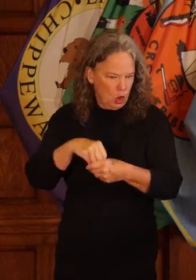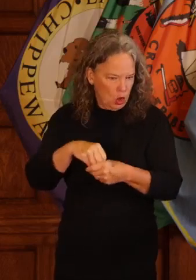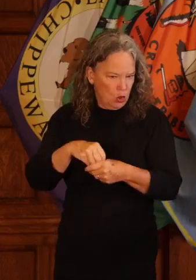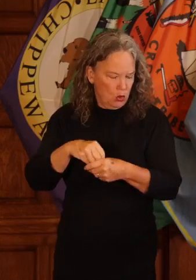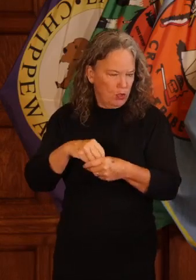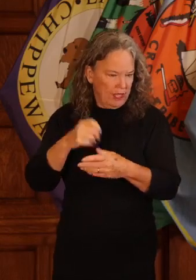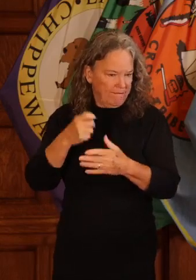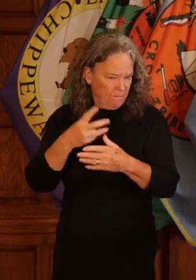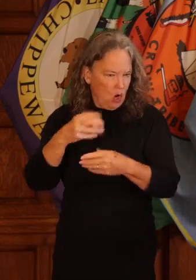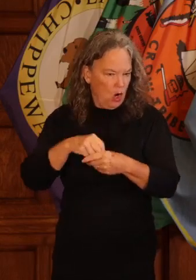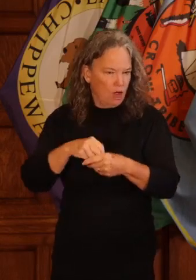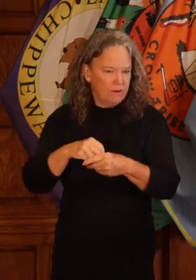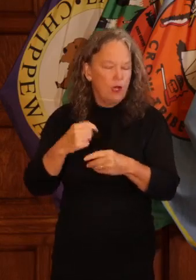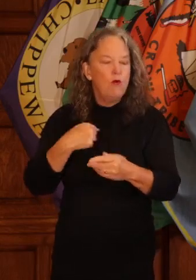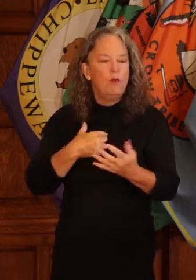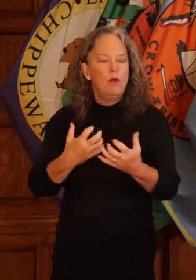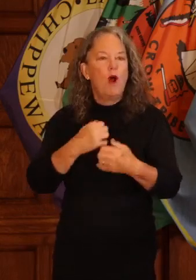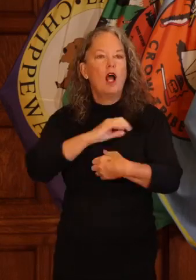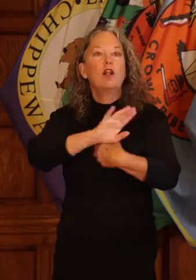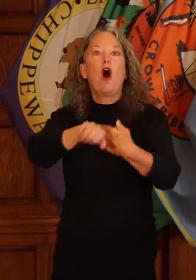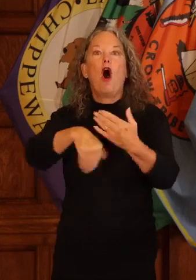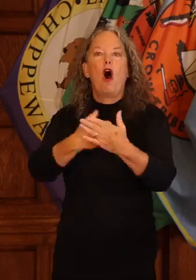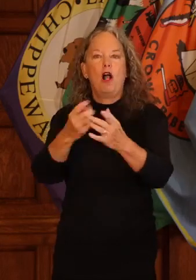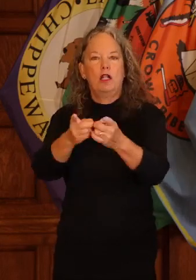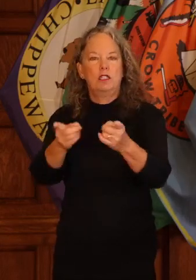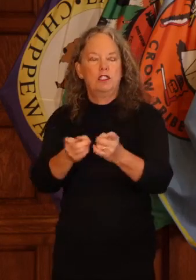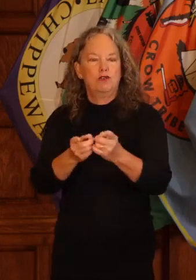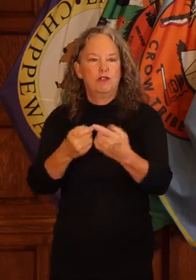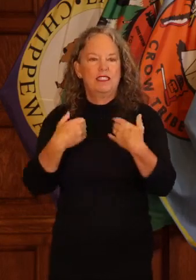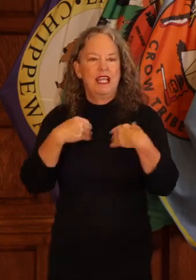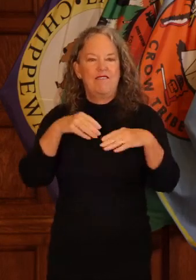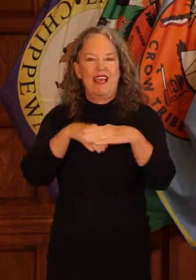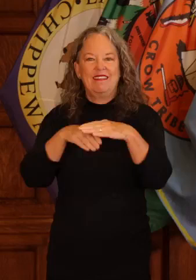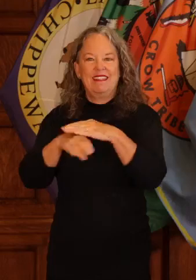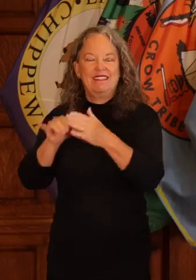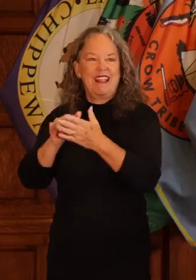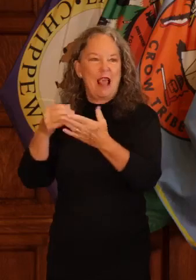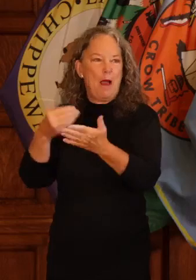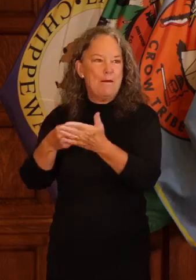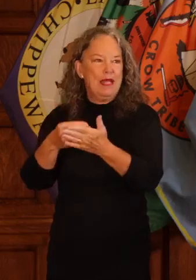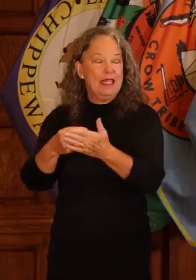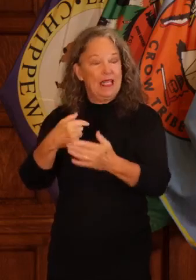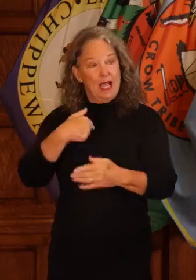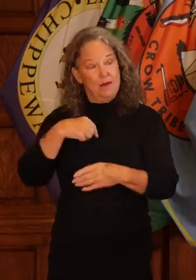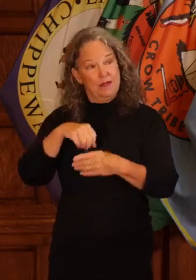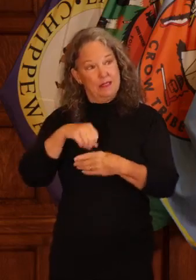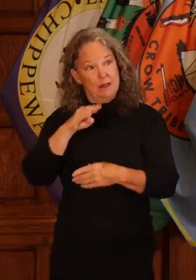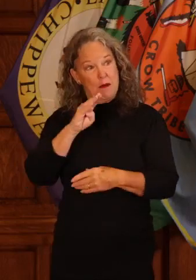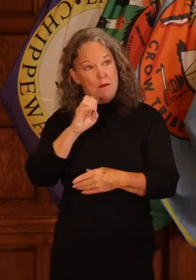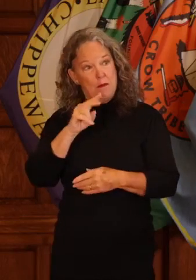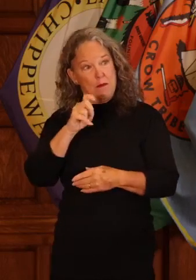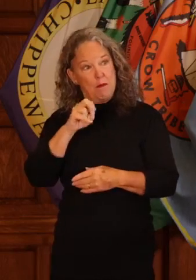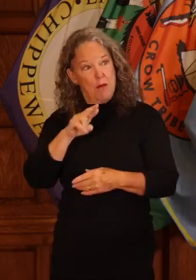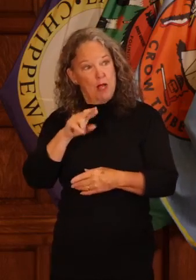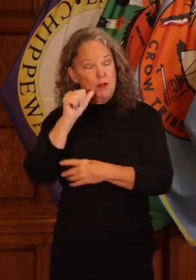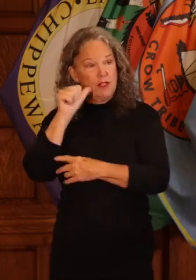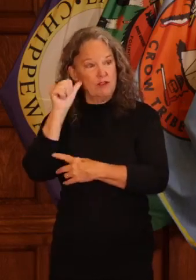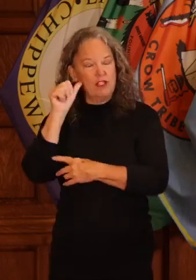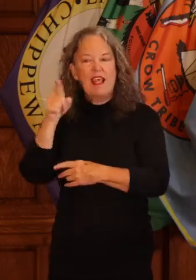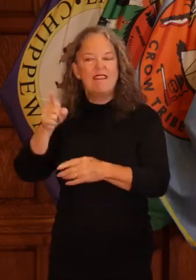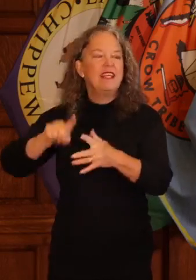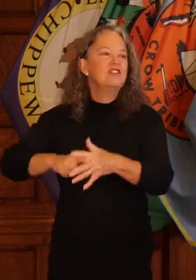wanted to make sure all districts had access to this money to do that. I was in Bonner yesterday. They've had a policy